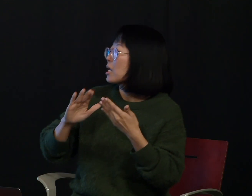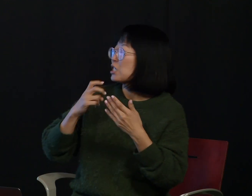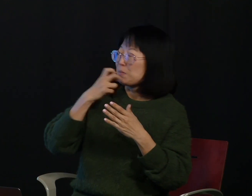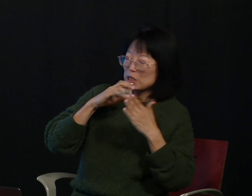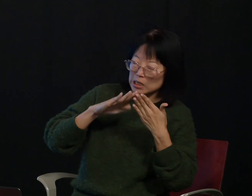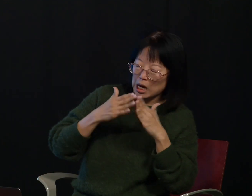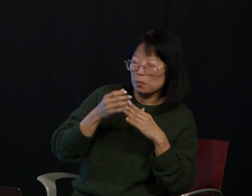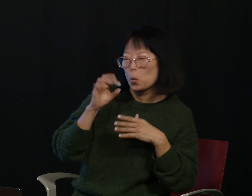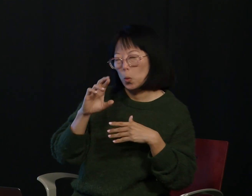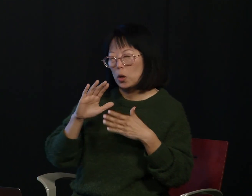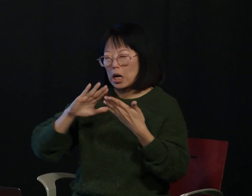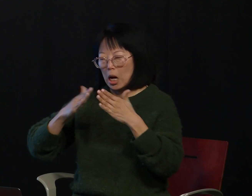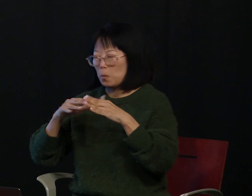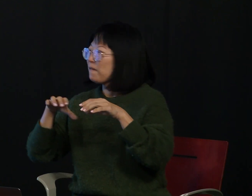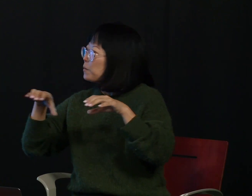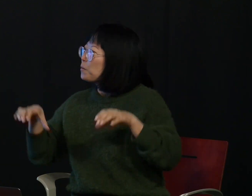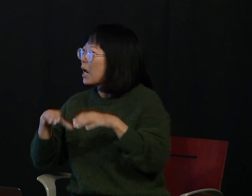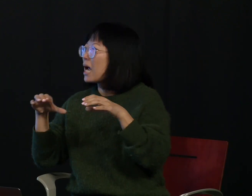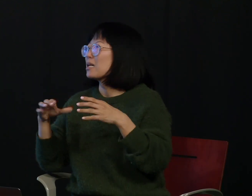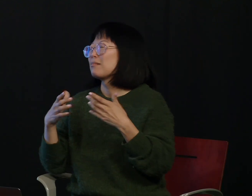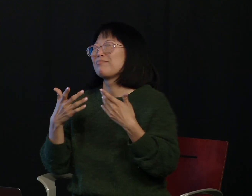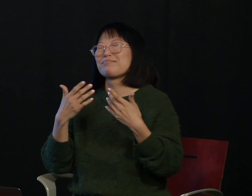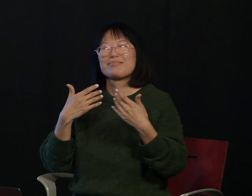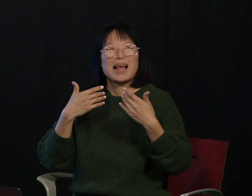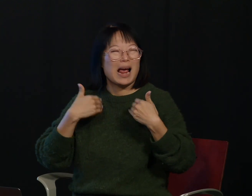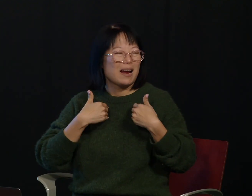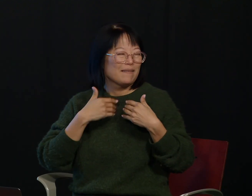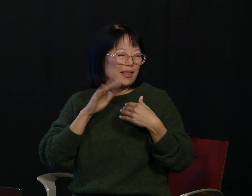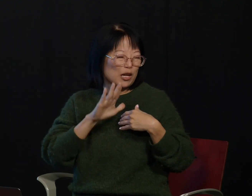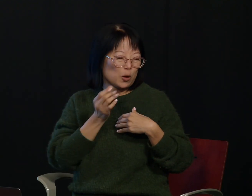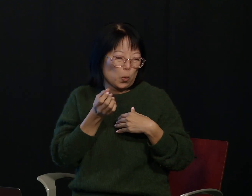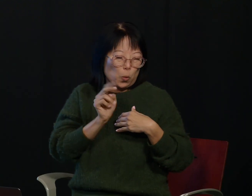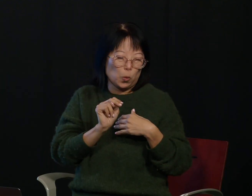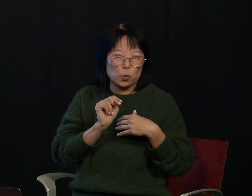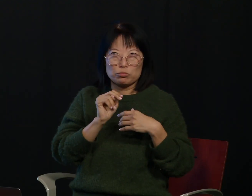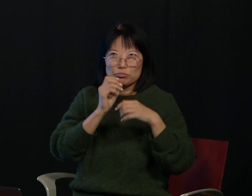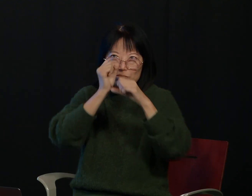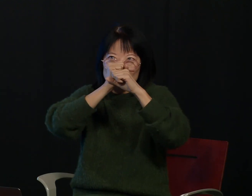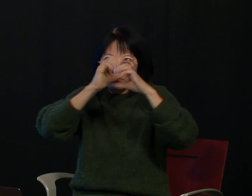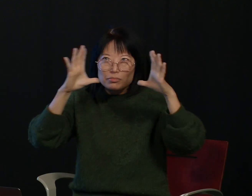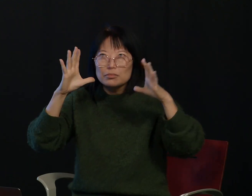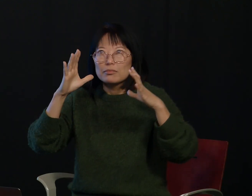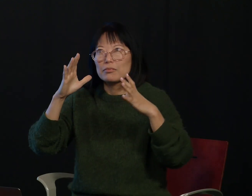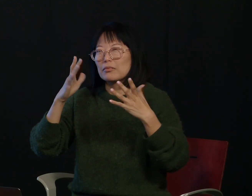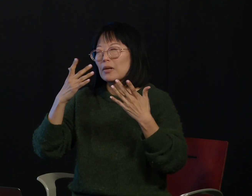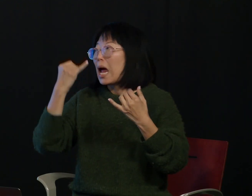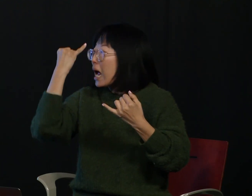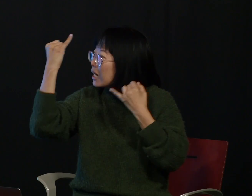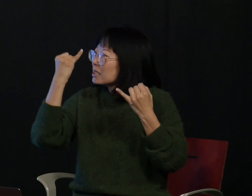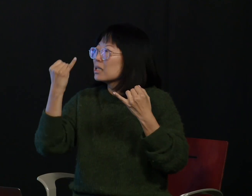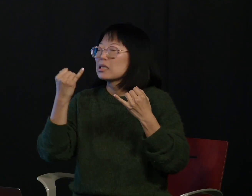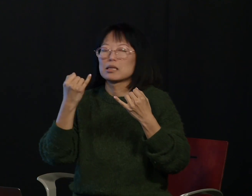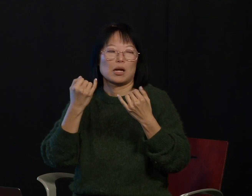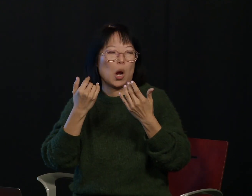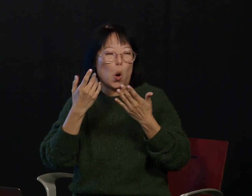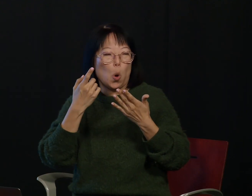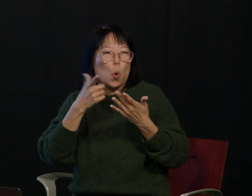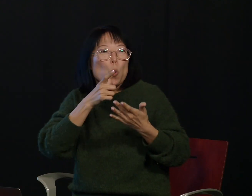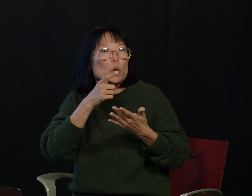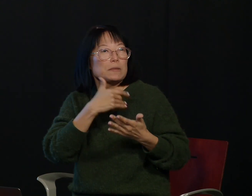speech community or community of practice. They have their own ideologies and ideas about who is